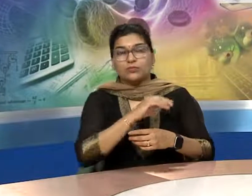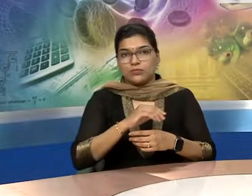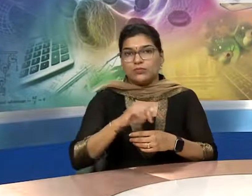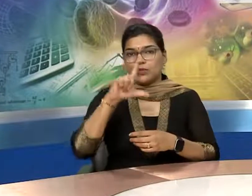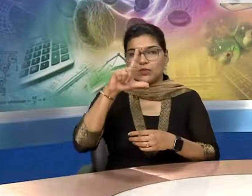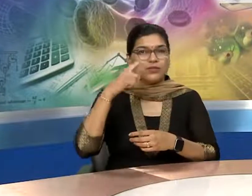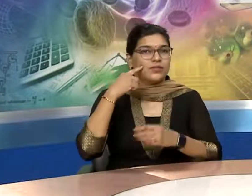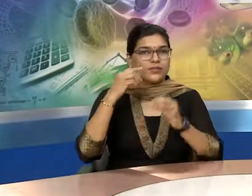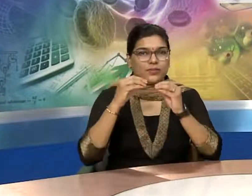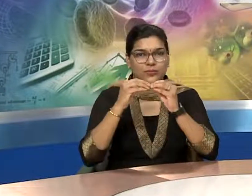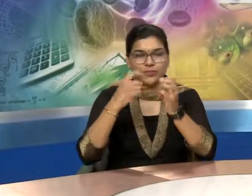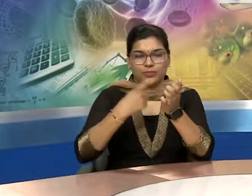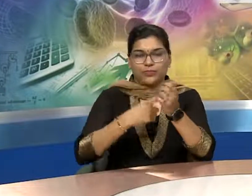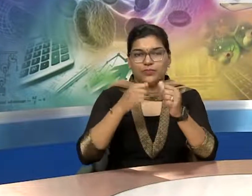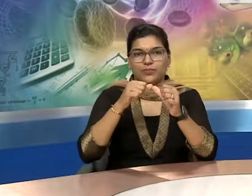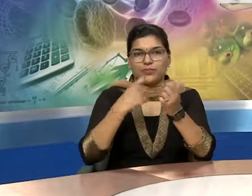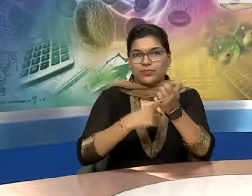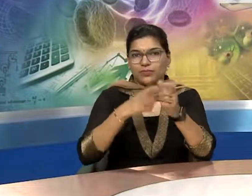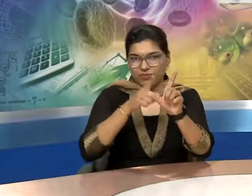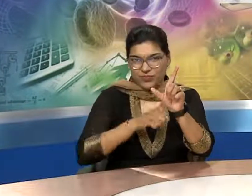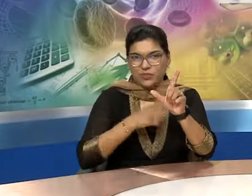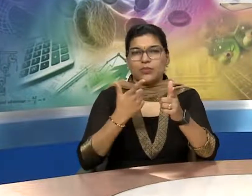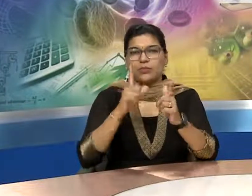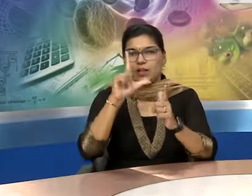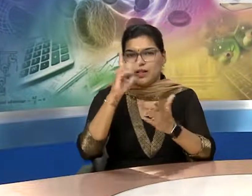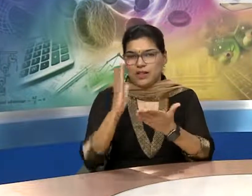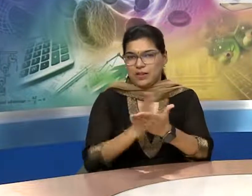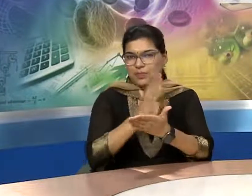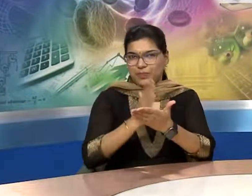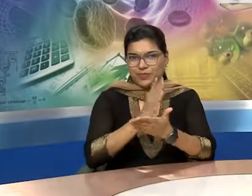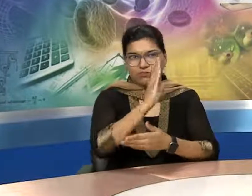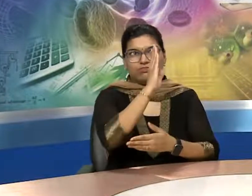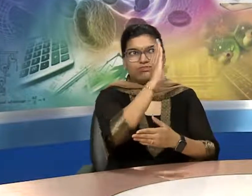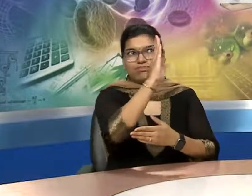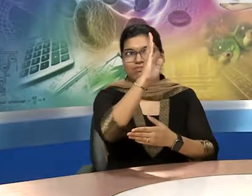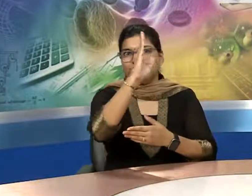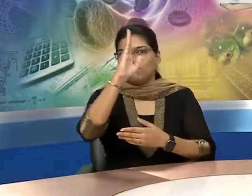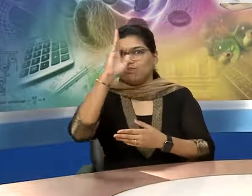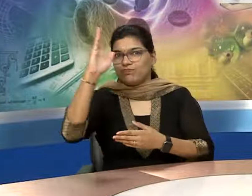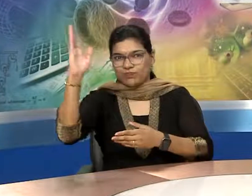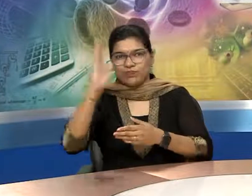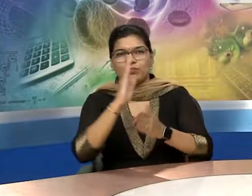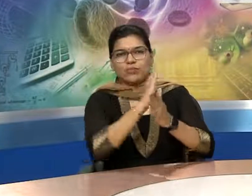You can see two words. The first word is library.